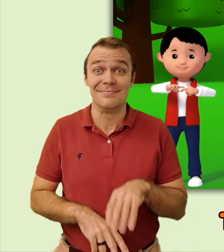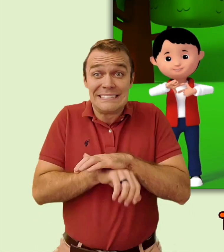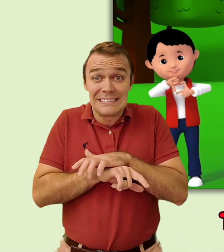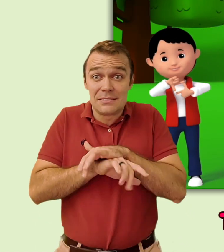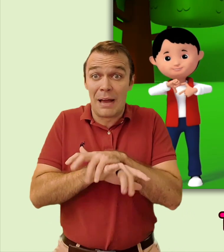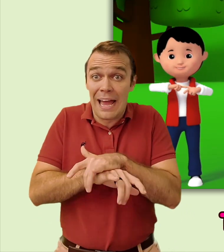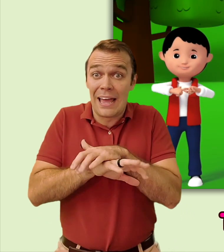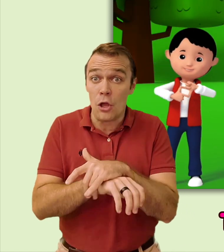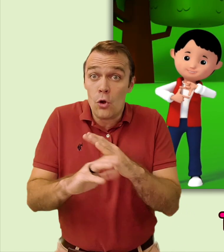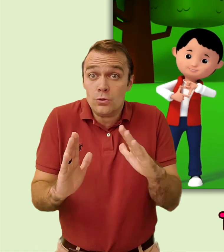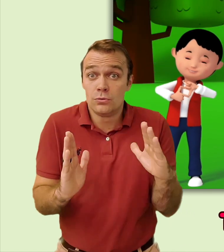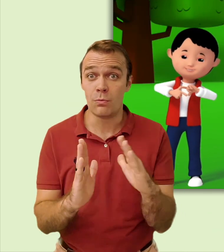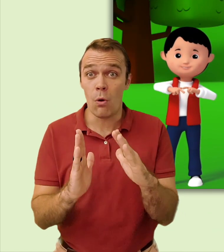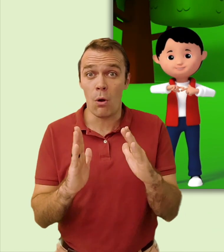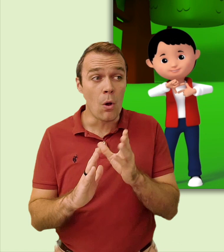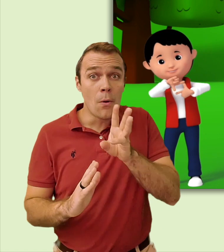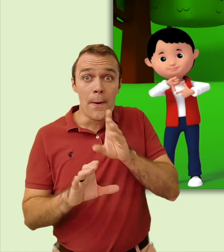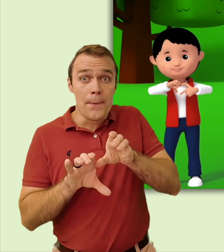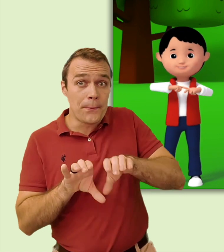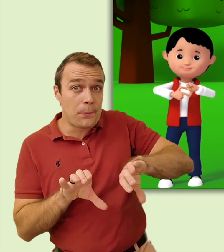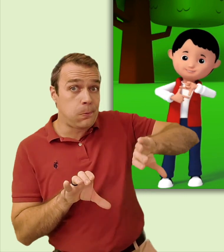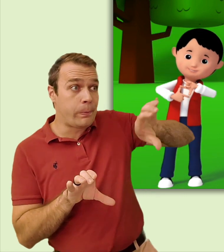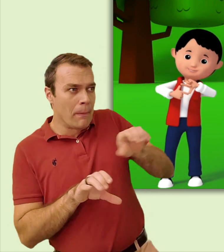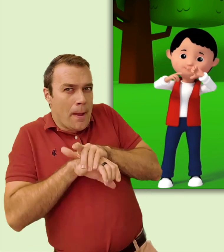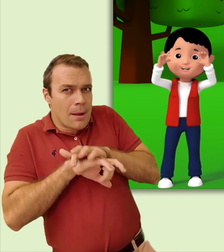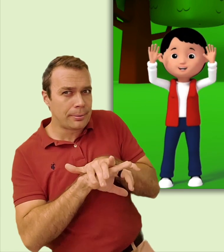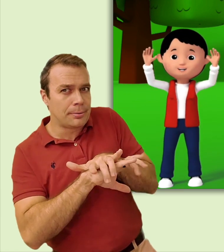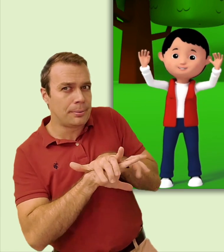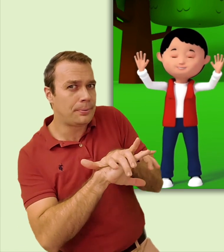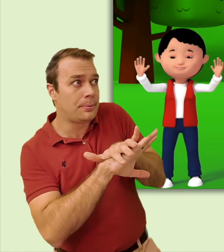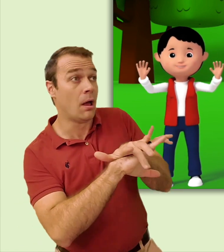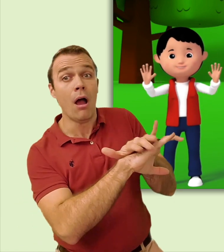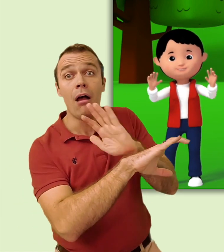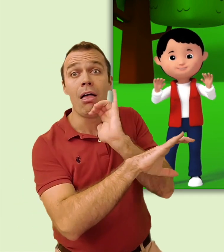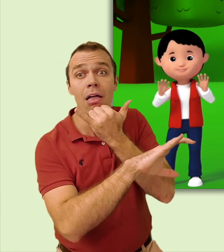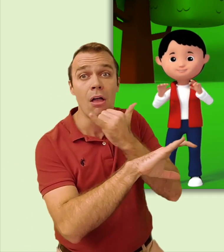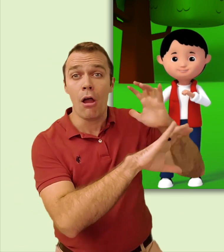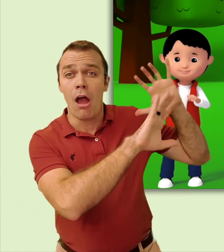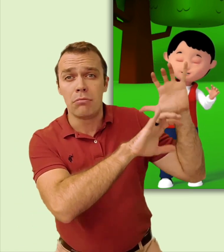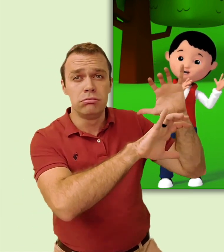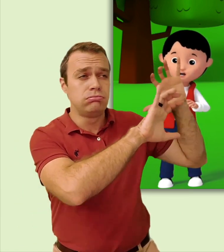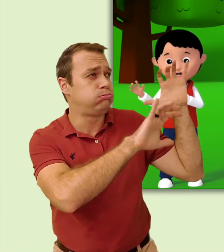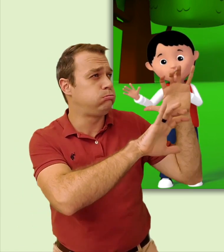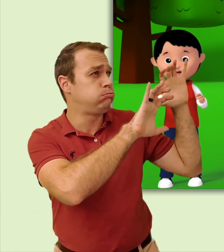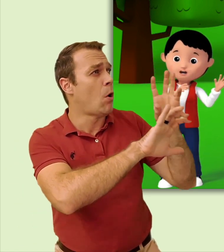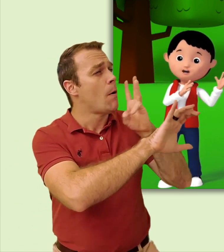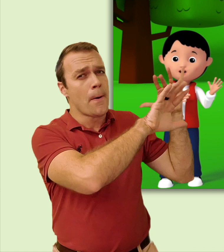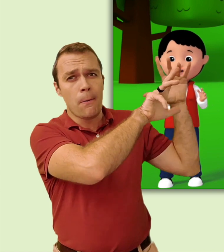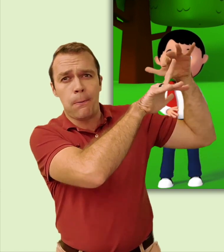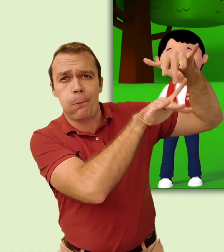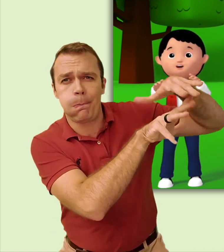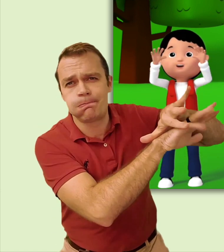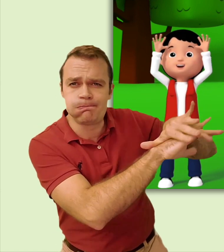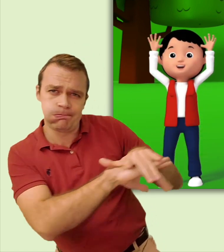The Itsy Bitsy Spider climbed up the water spout. Down came the rain and washed the spider